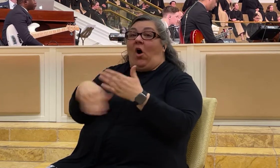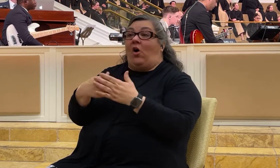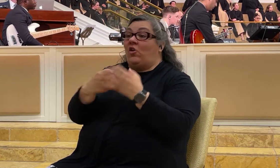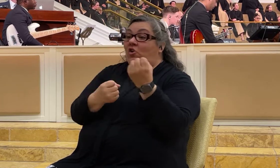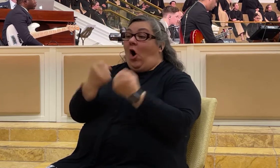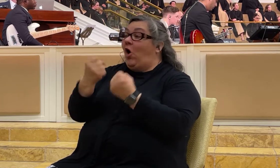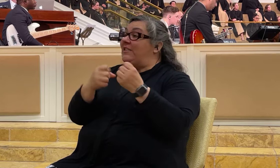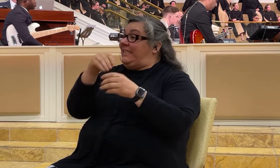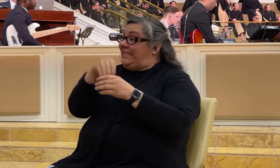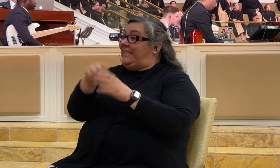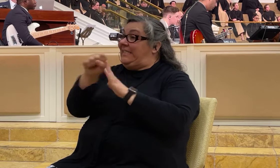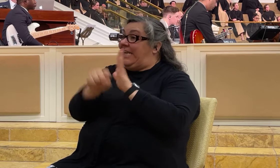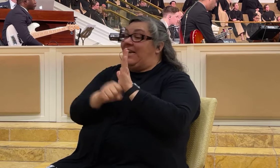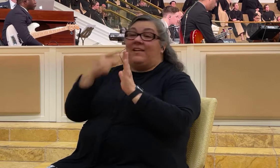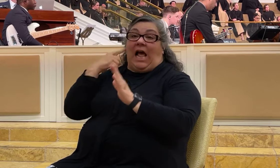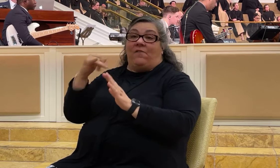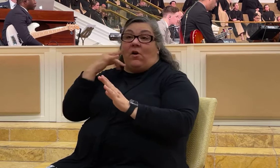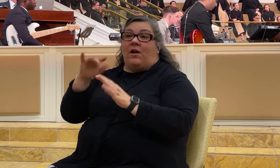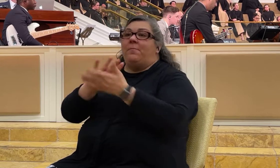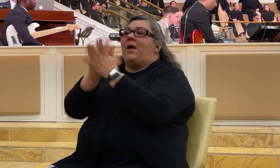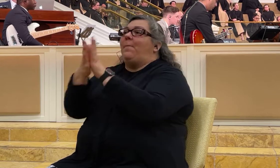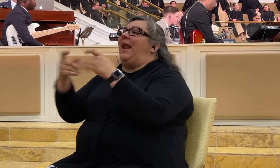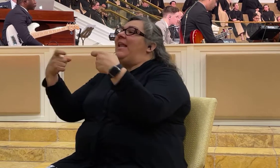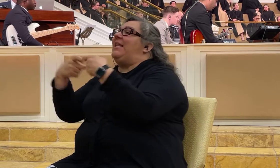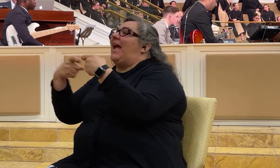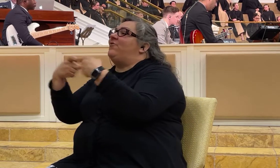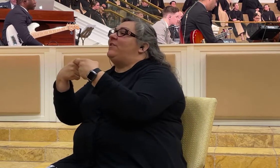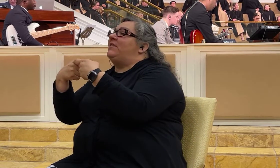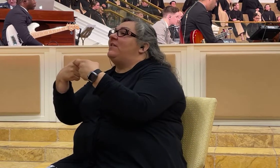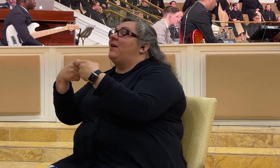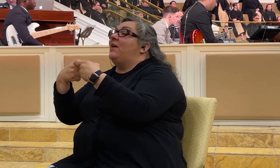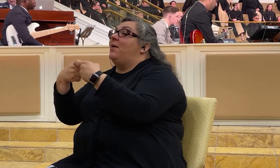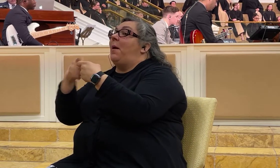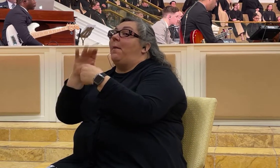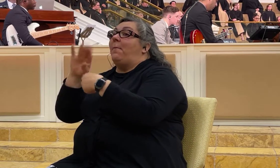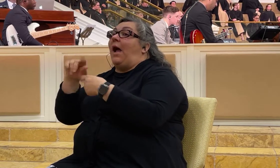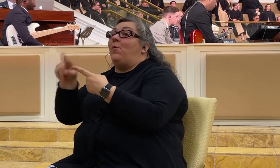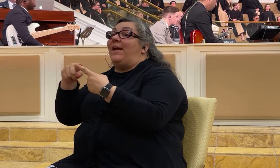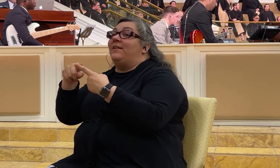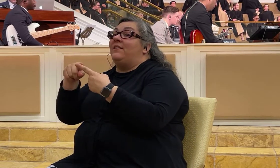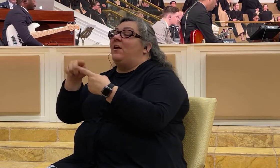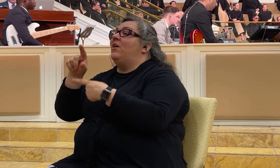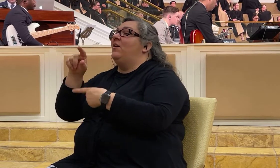electric by 2030. That's in 9 years.